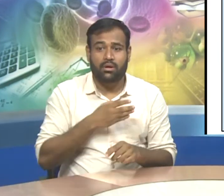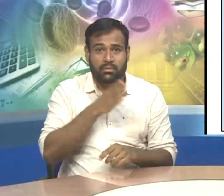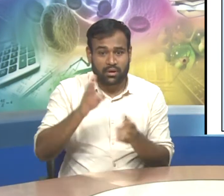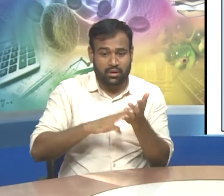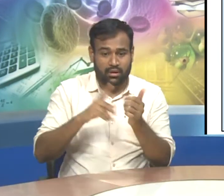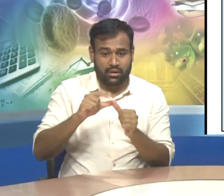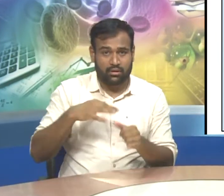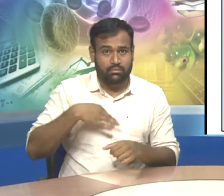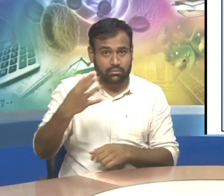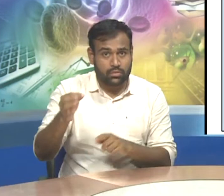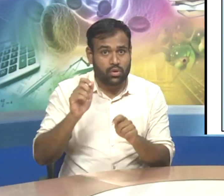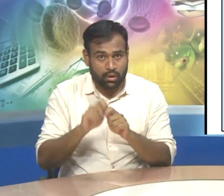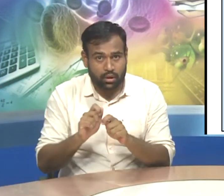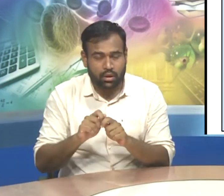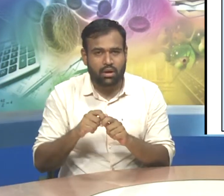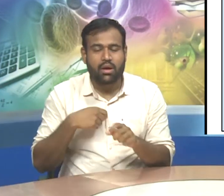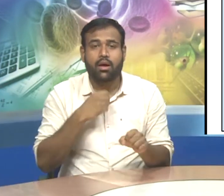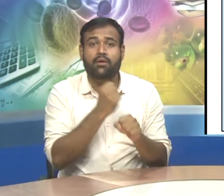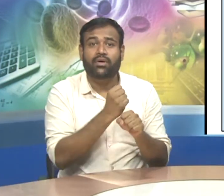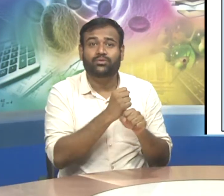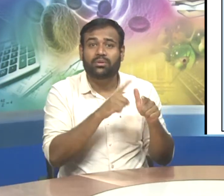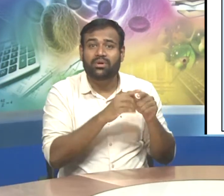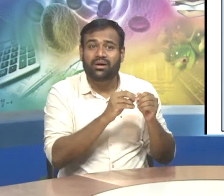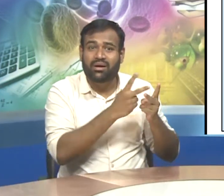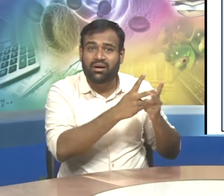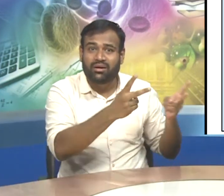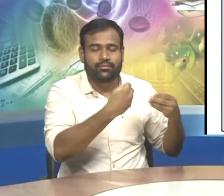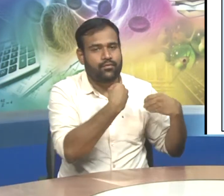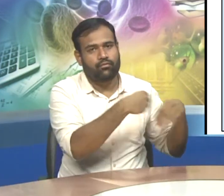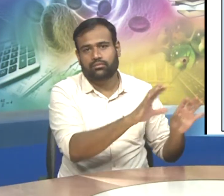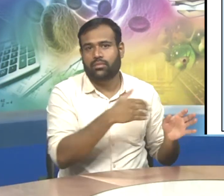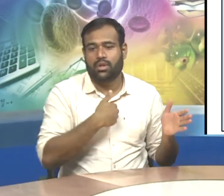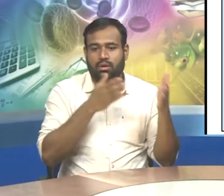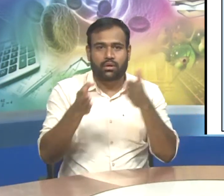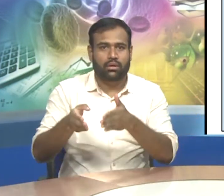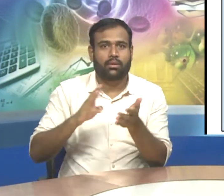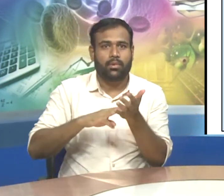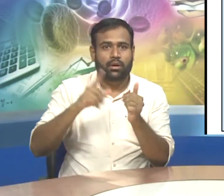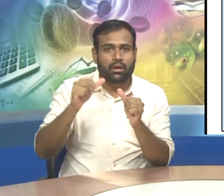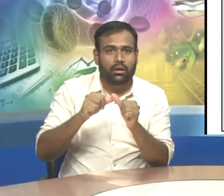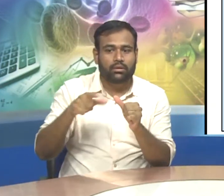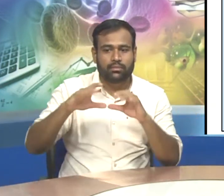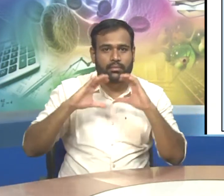Along with that, the concerned person should not hold any office of profit.